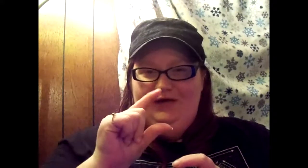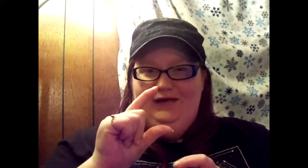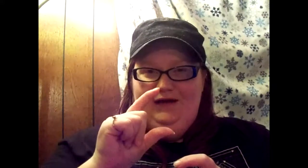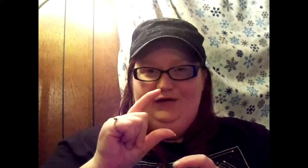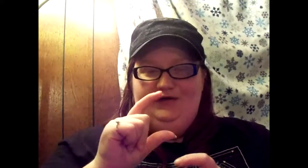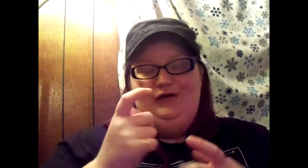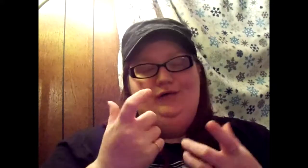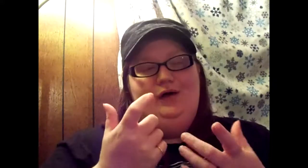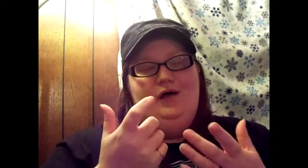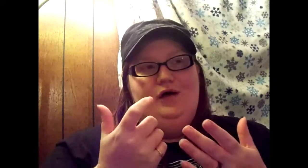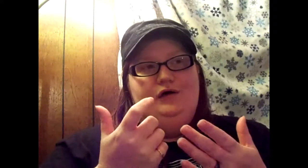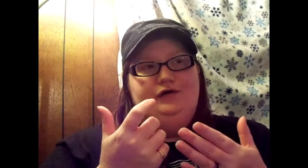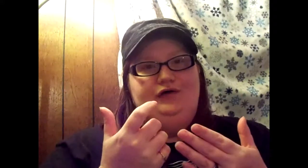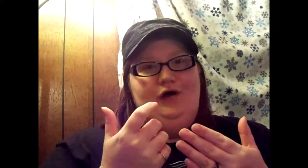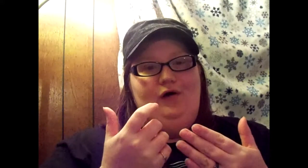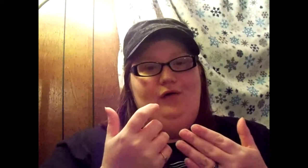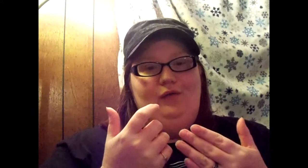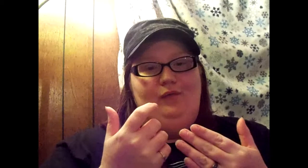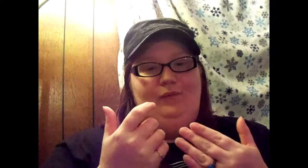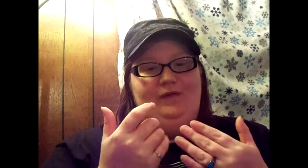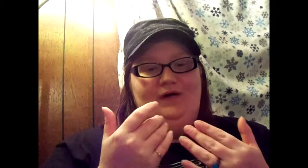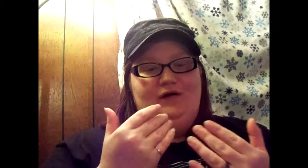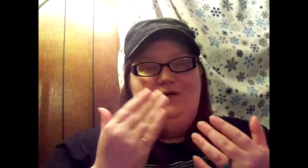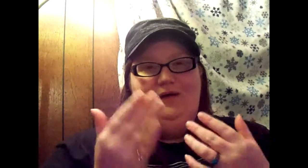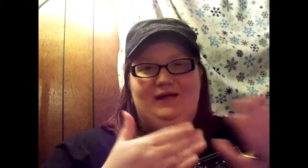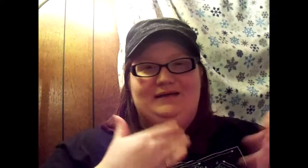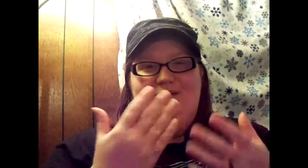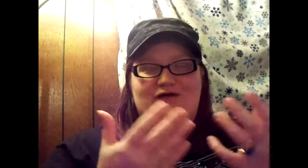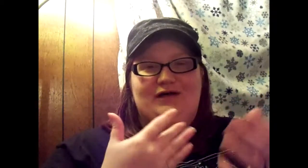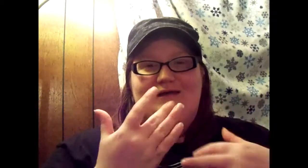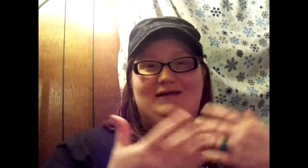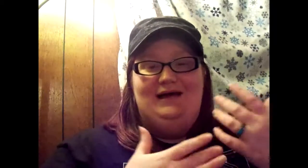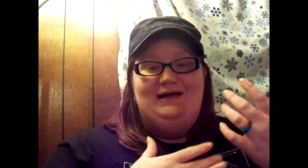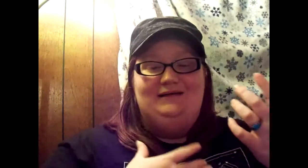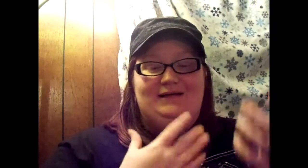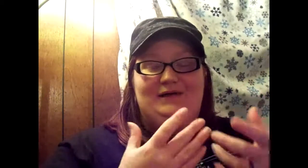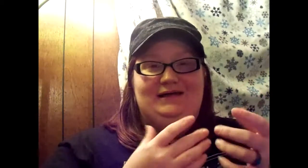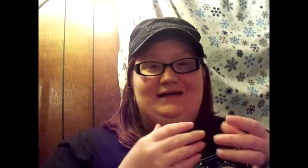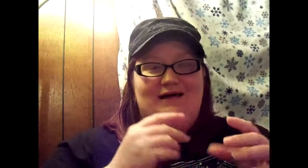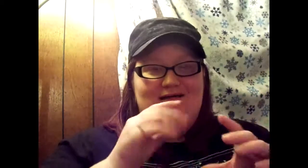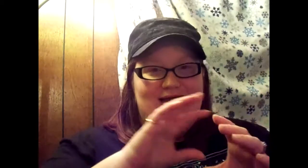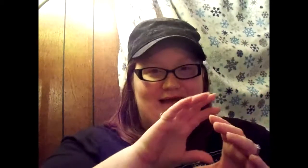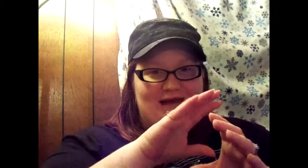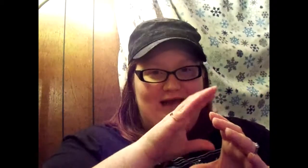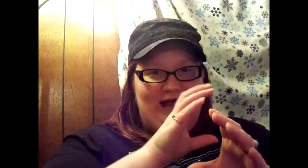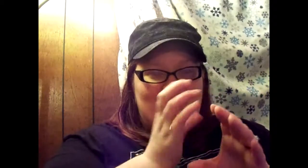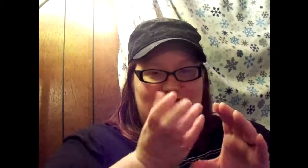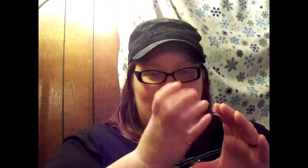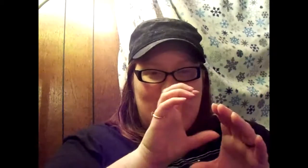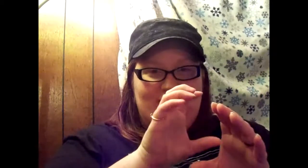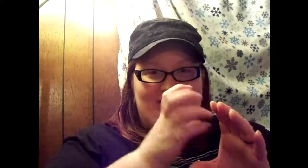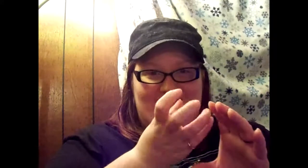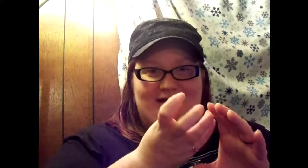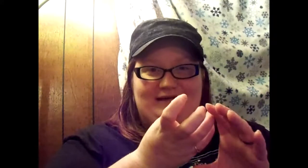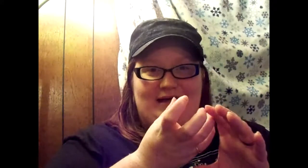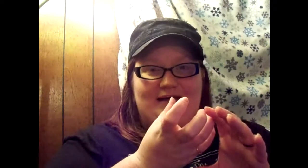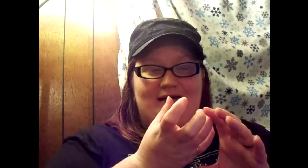than the other two, so we figured, okay, let's make sure that some of these guns that actually like rotate inside the